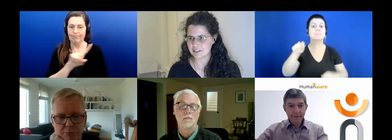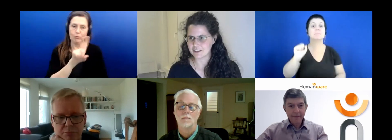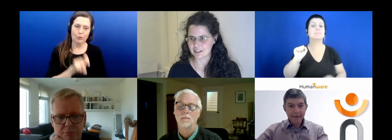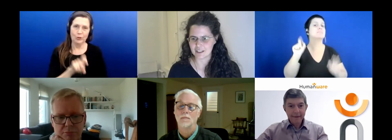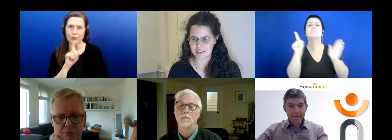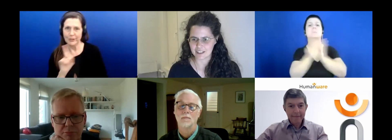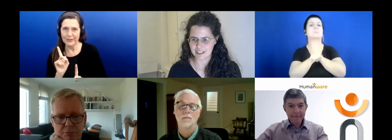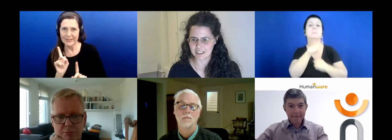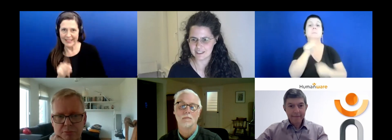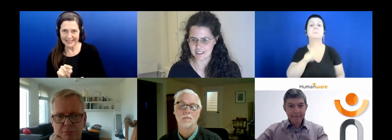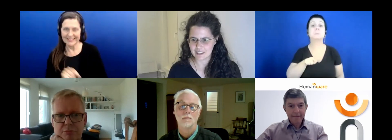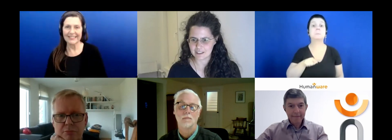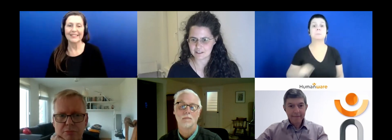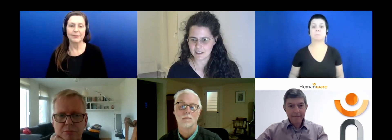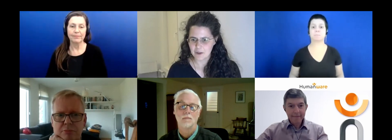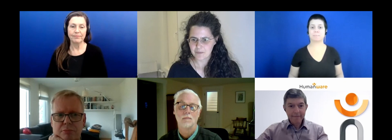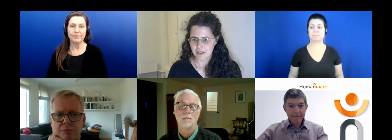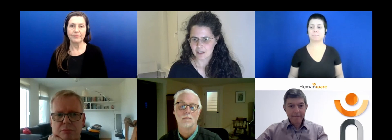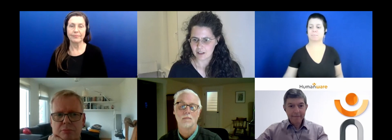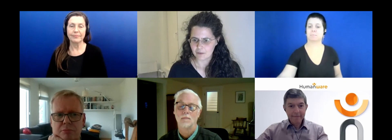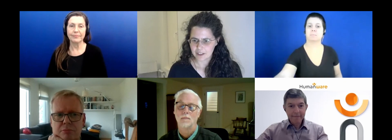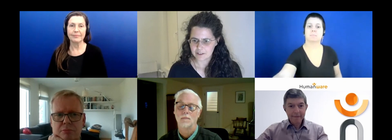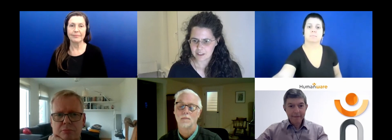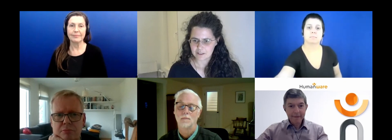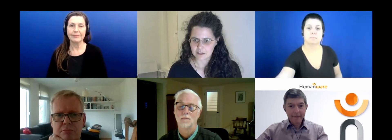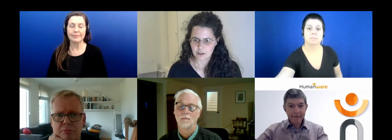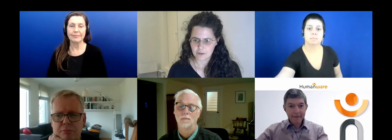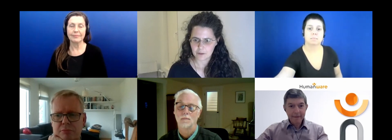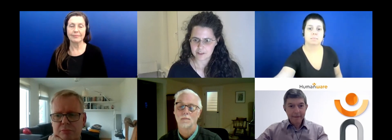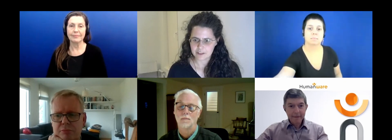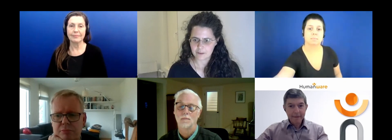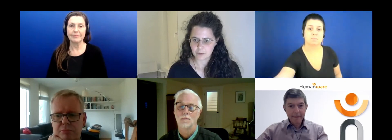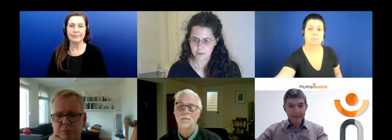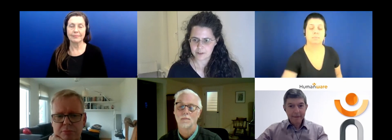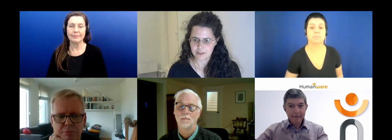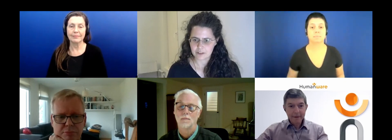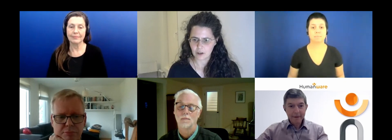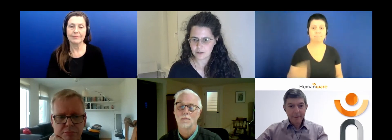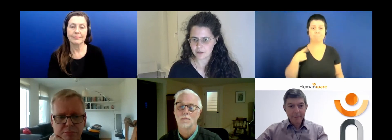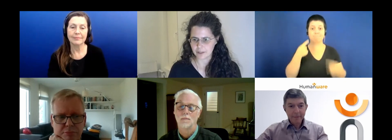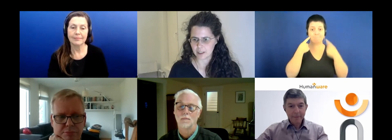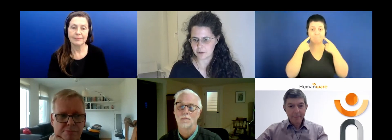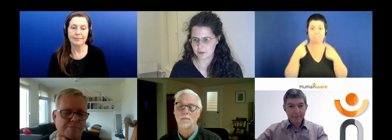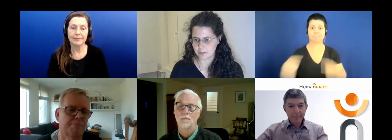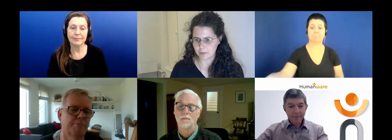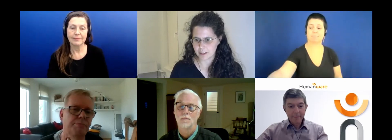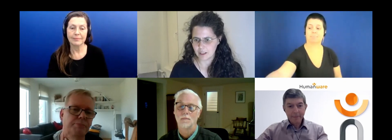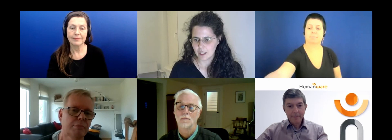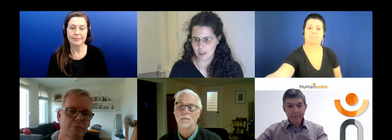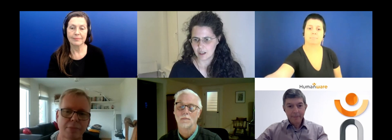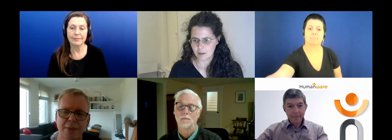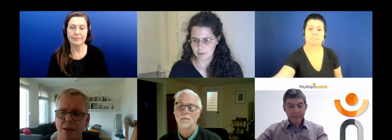that is in there is, what I see is that software for assistive purposes is often available to the